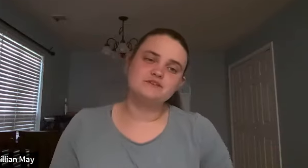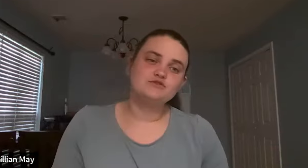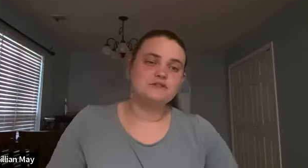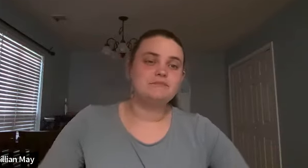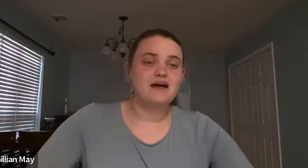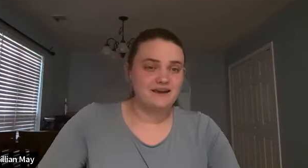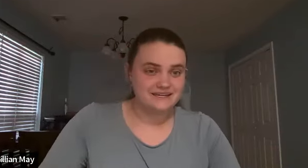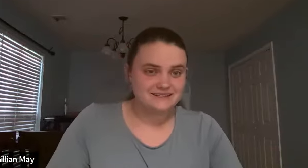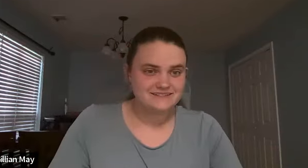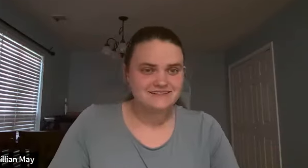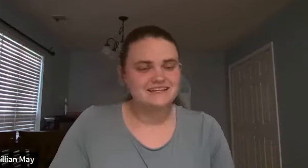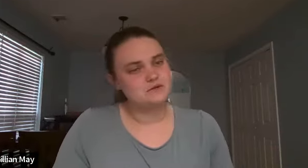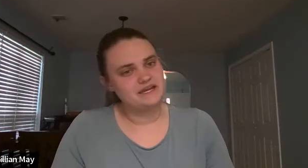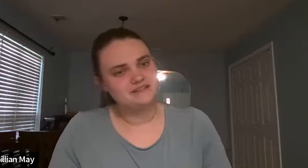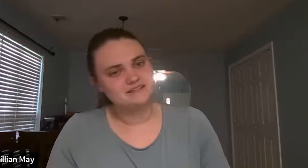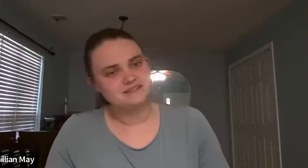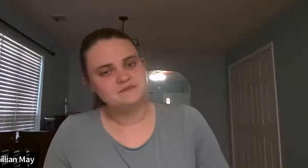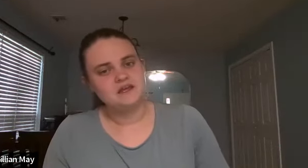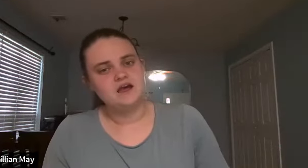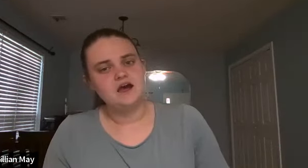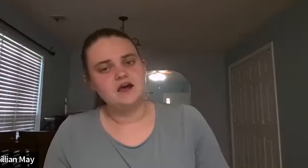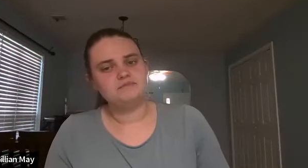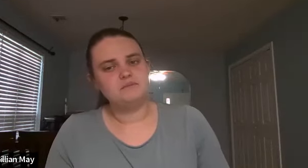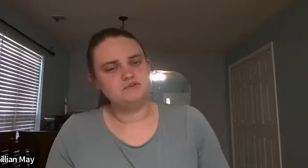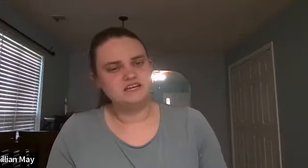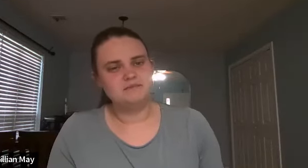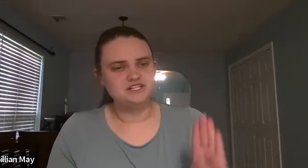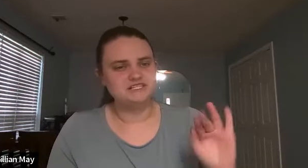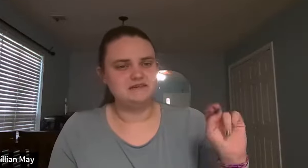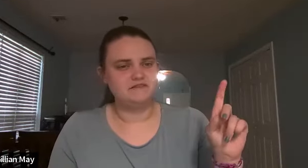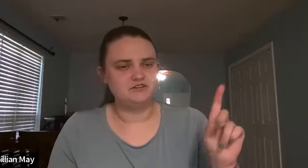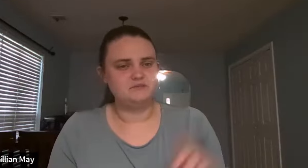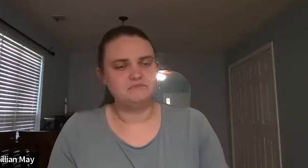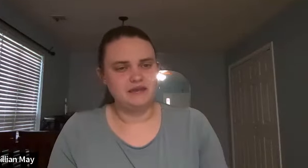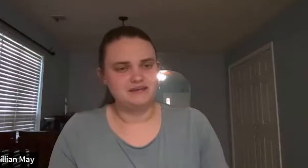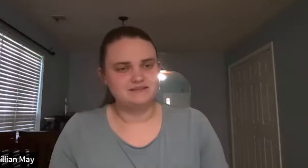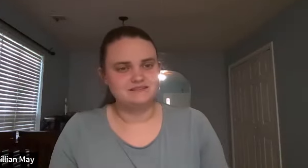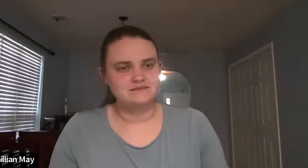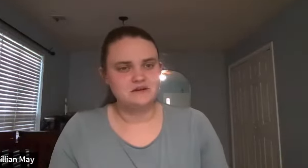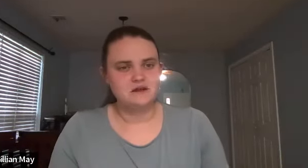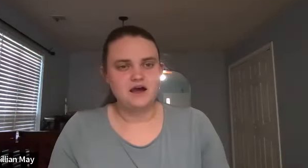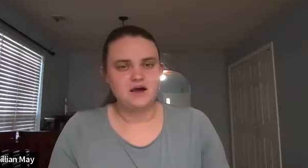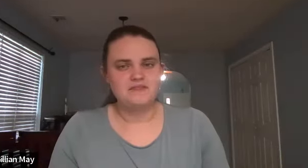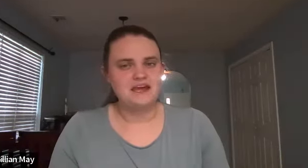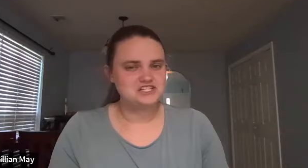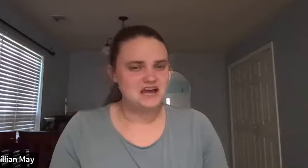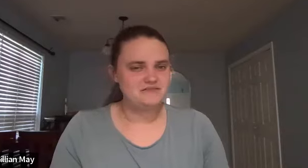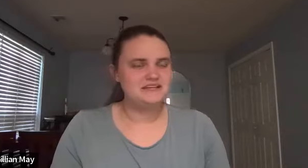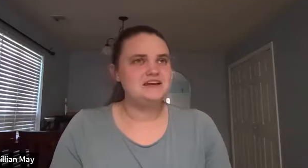School for the Blind is our band. But most of the time I just see fingerspell band. And they actually